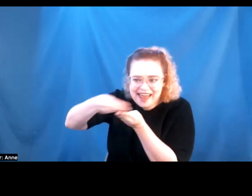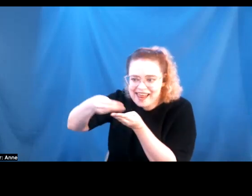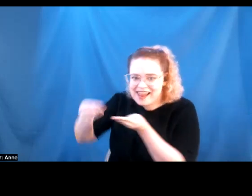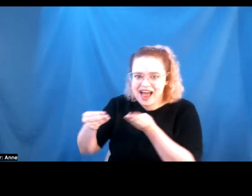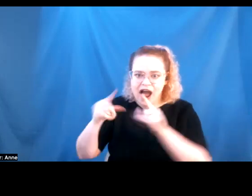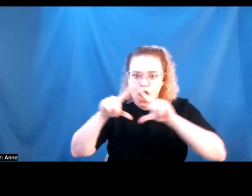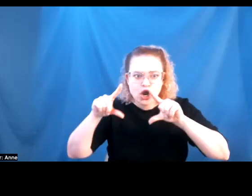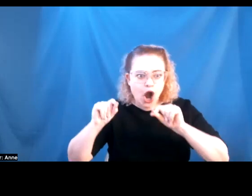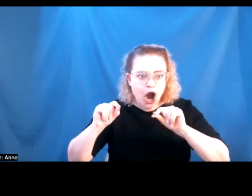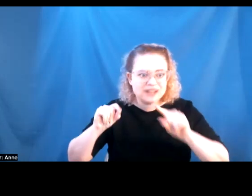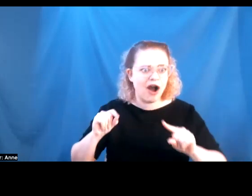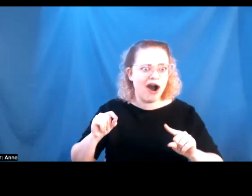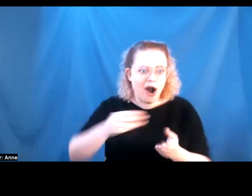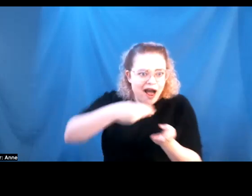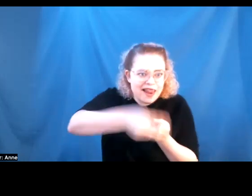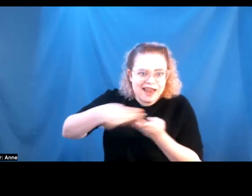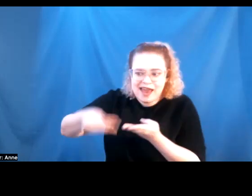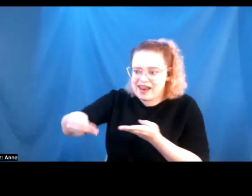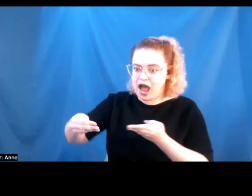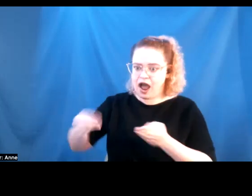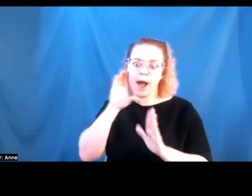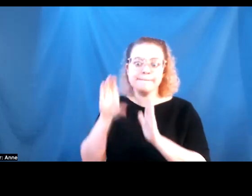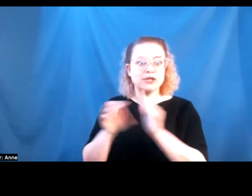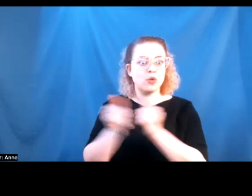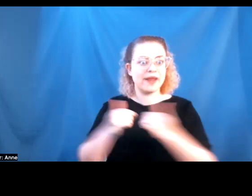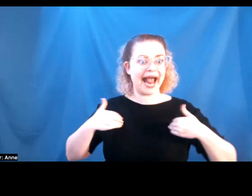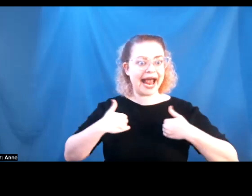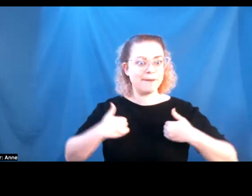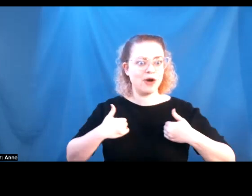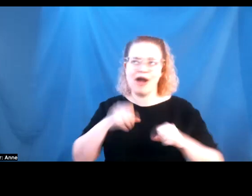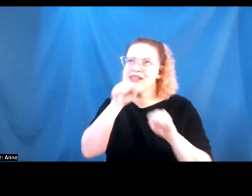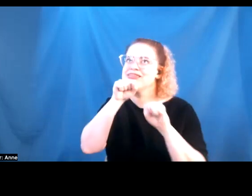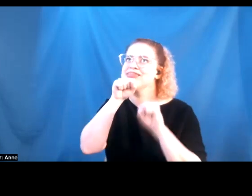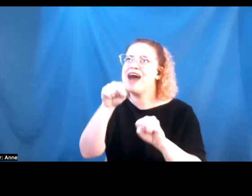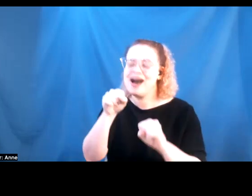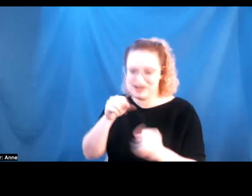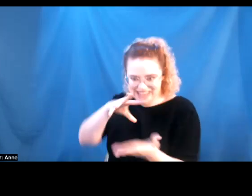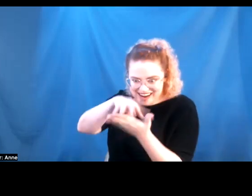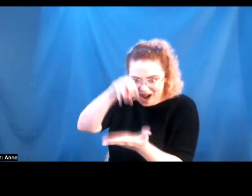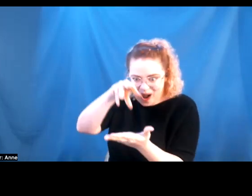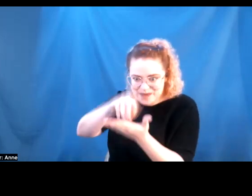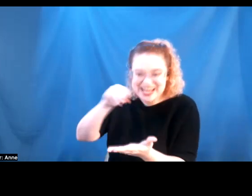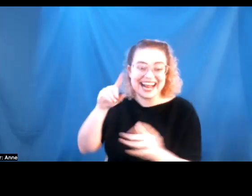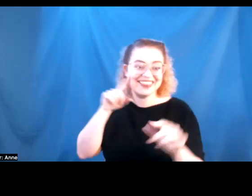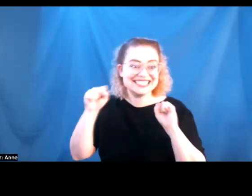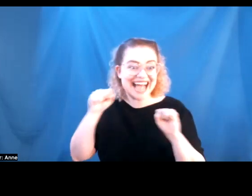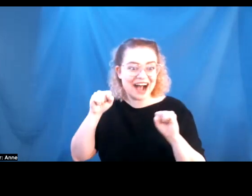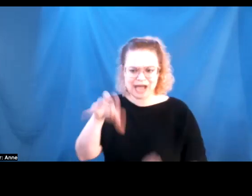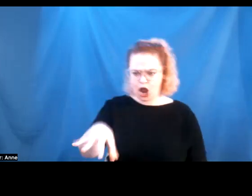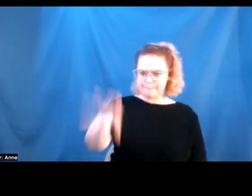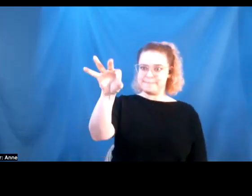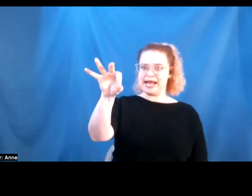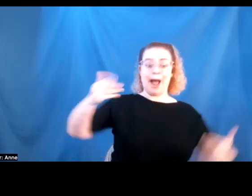making silly animal sounds. Dinah grabs a monkey card and dances toward